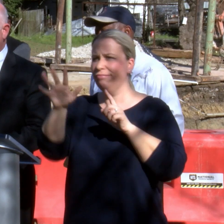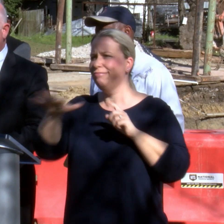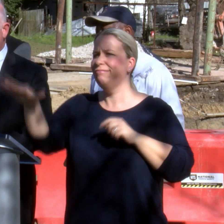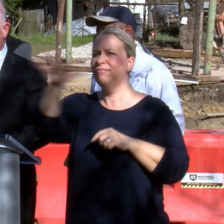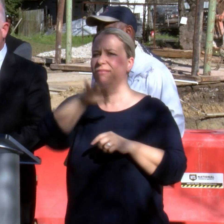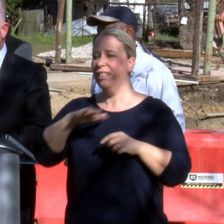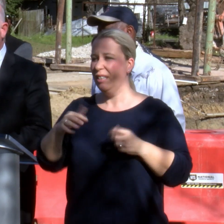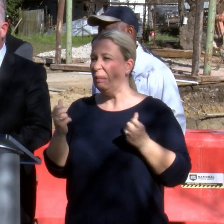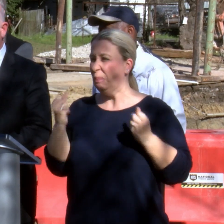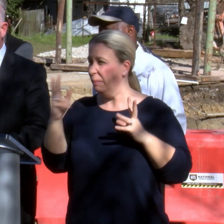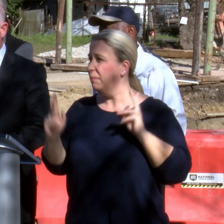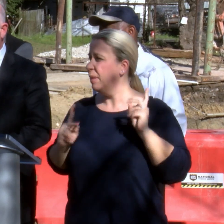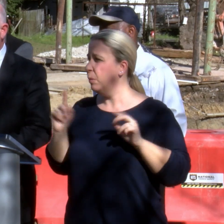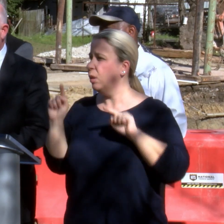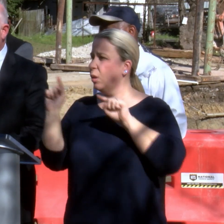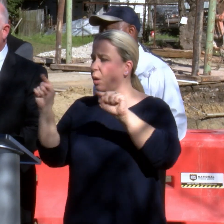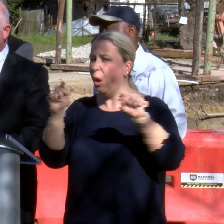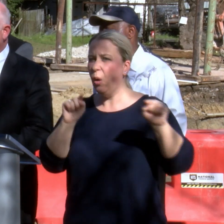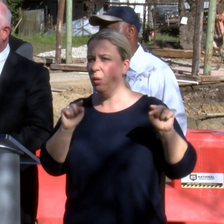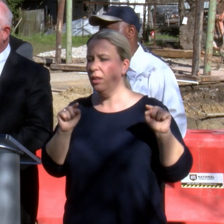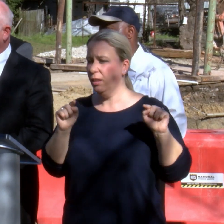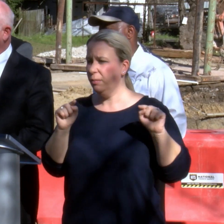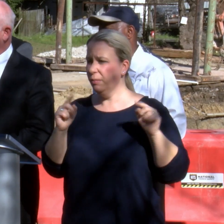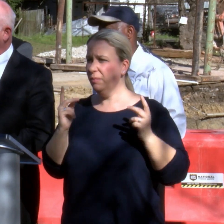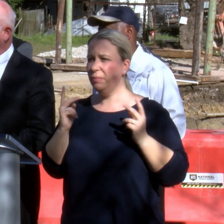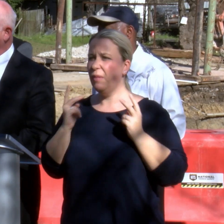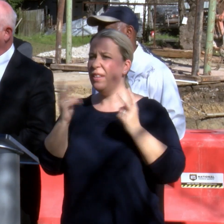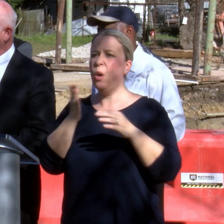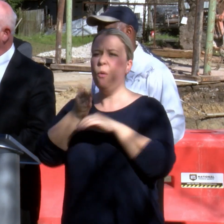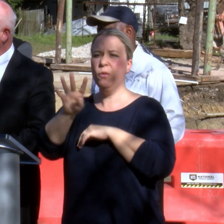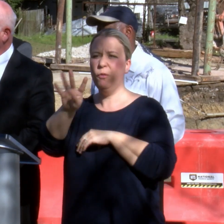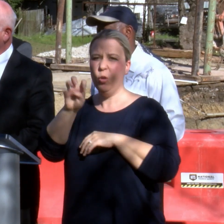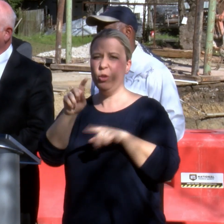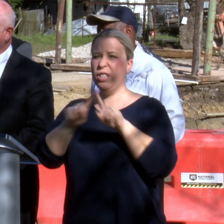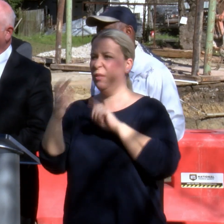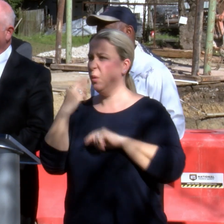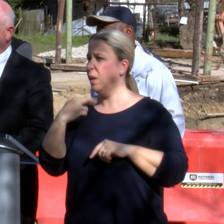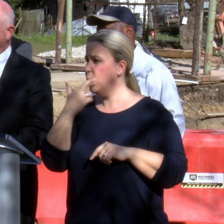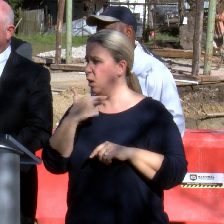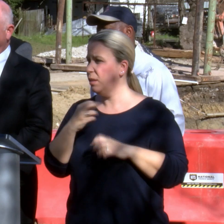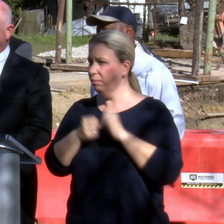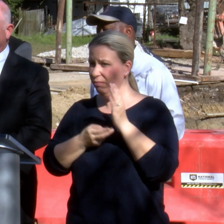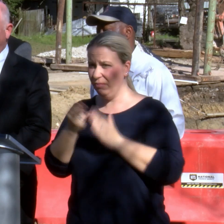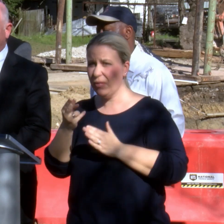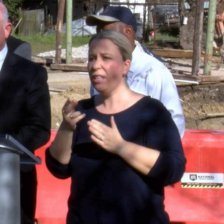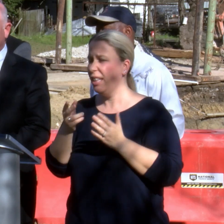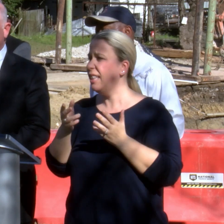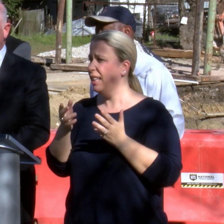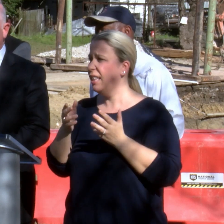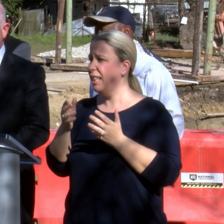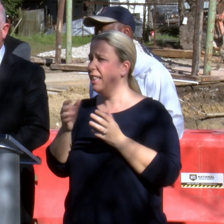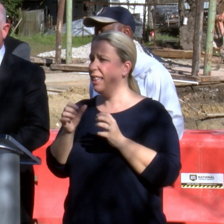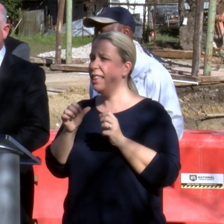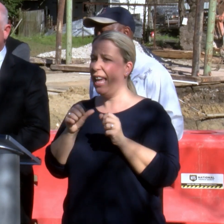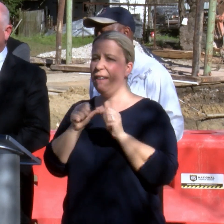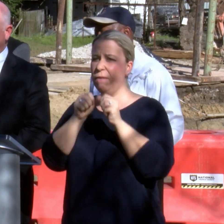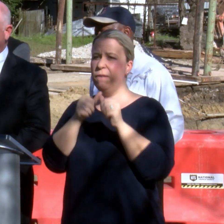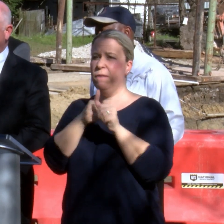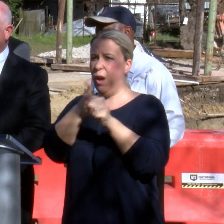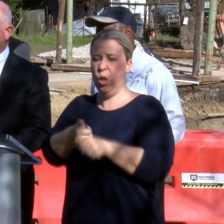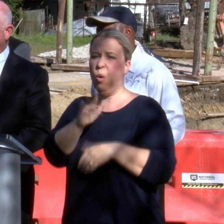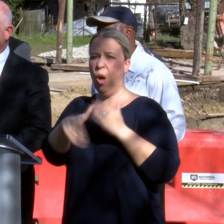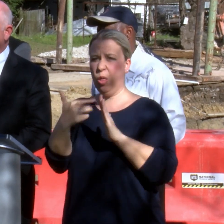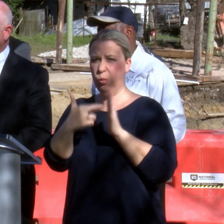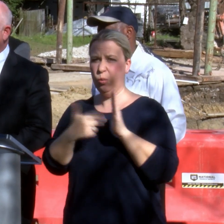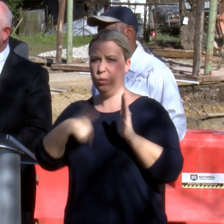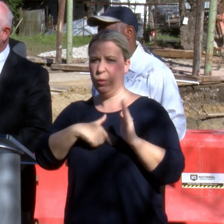got a small army of folks that have been going out, and today they have visited over 400 restaurants to make sure that they're following the guidance that we have provided to restaurants so that they